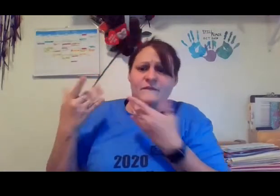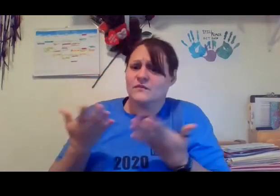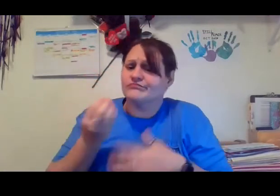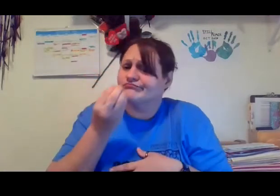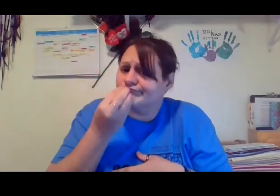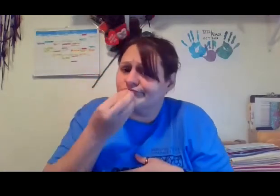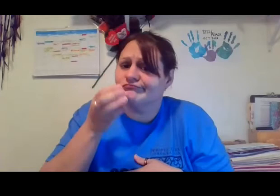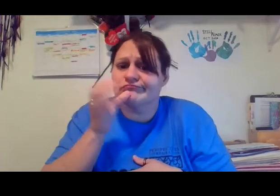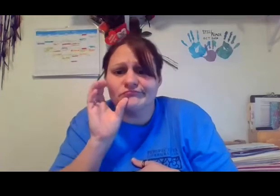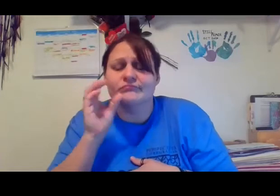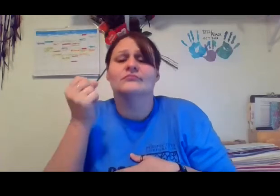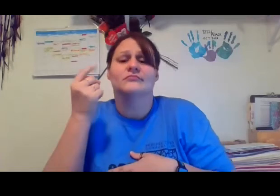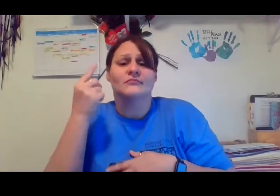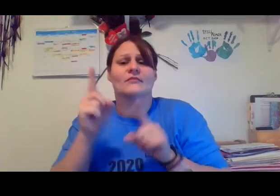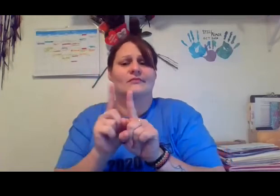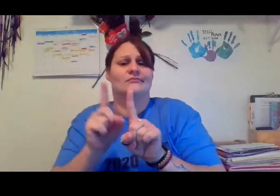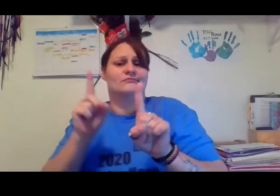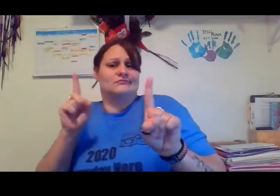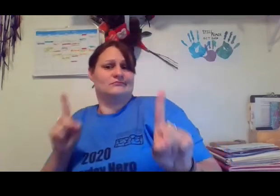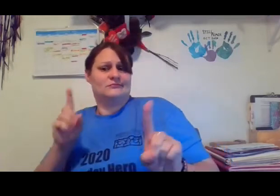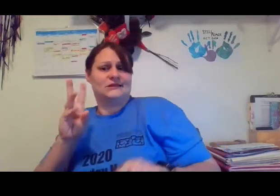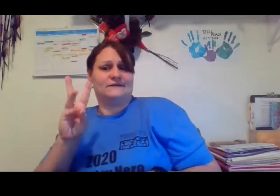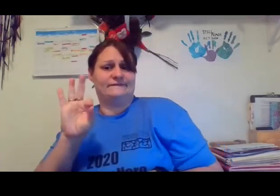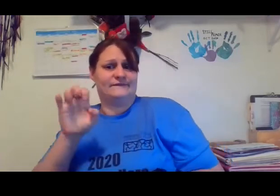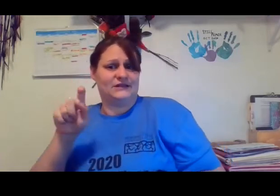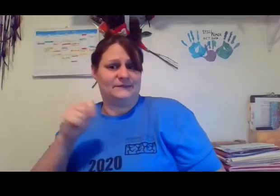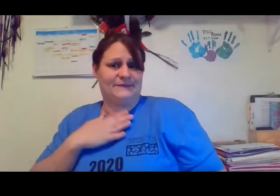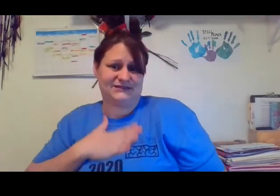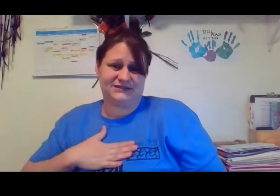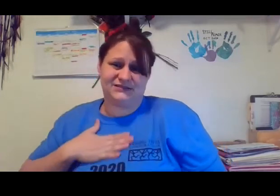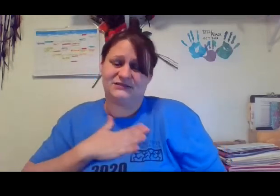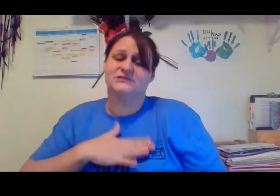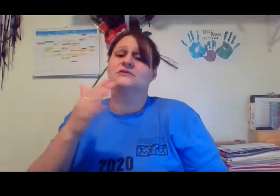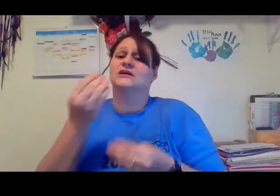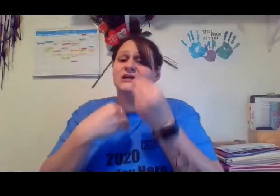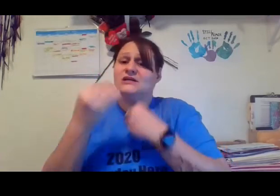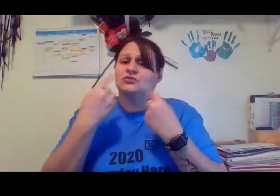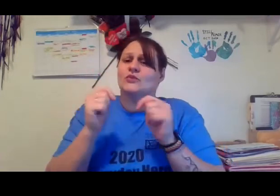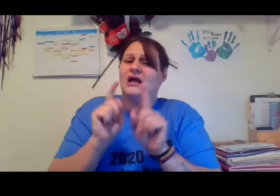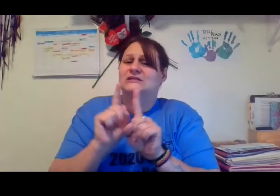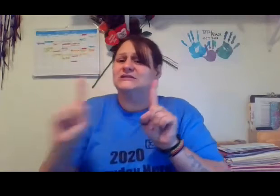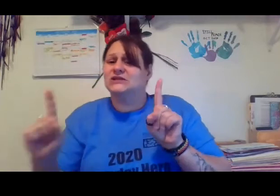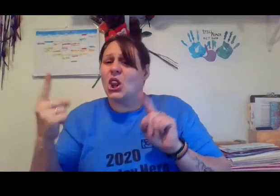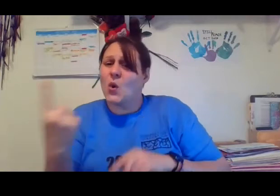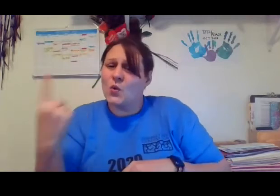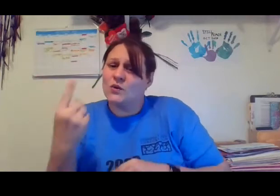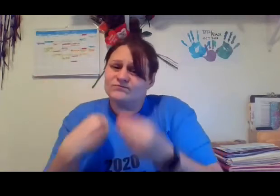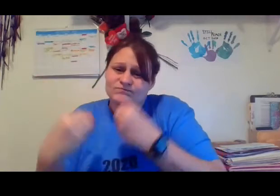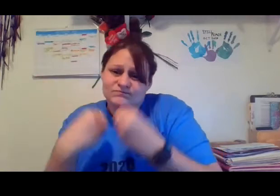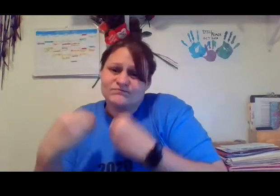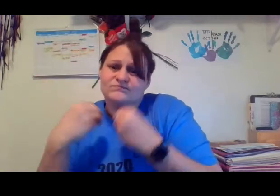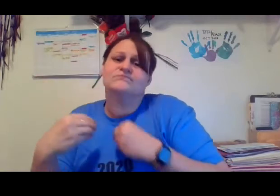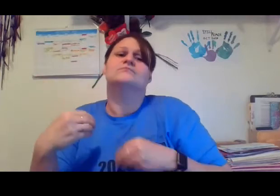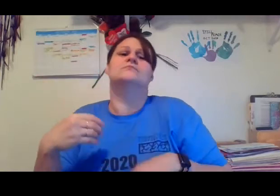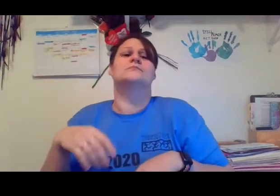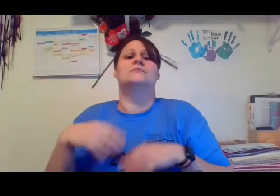the whole shift. You can take it off when you take a drink or eat something, but you also have to keep your social distance 6 feet or more.